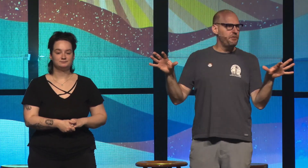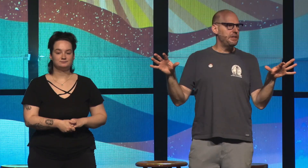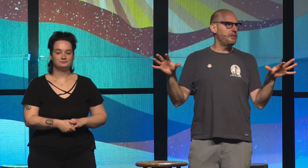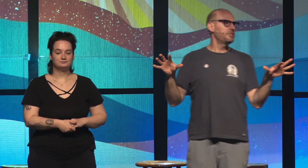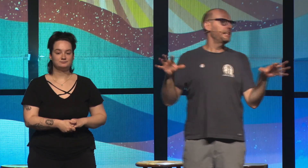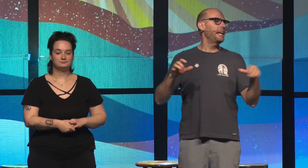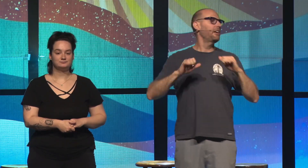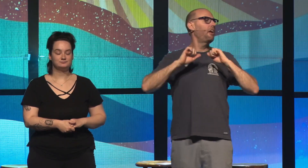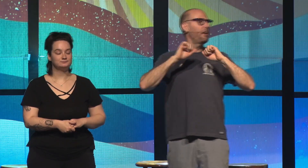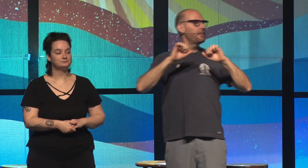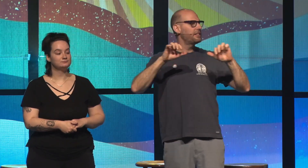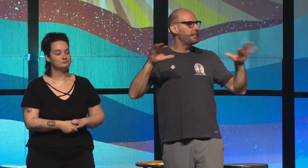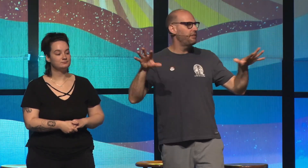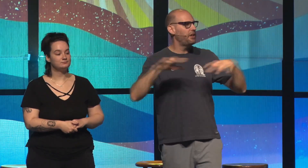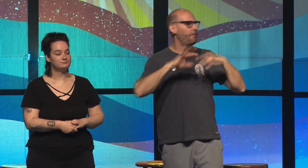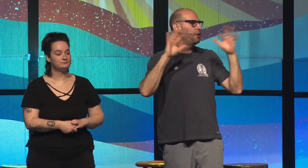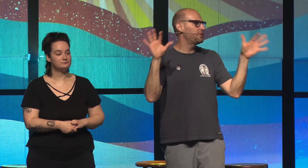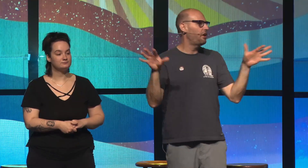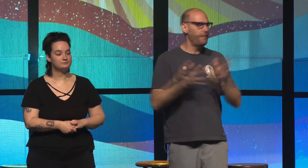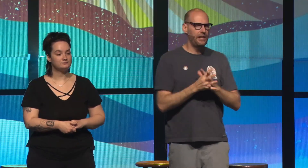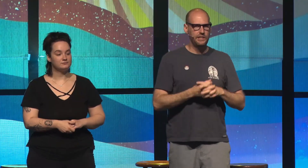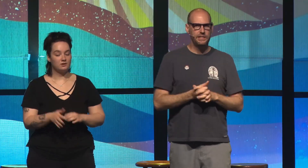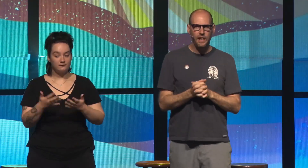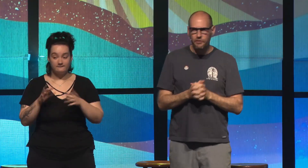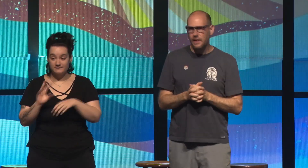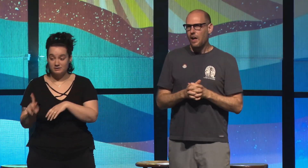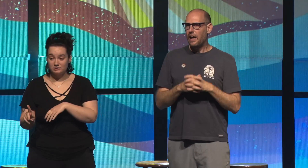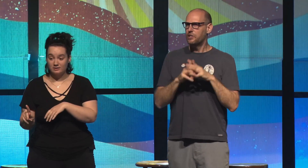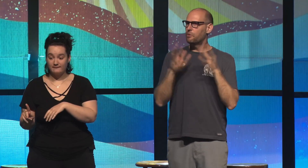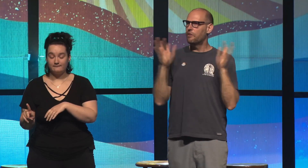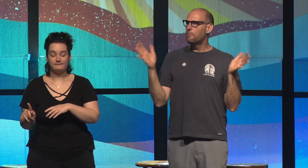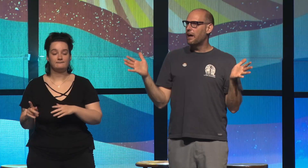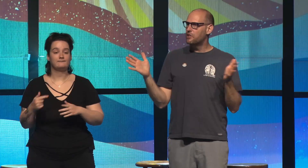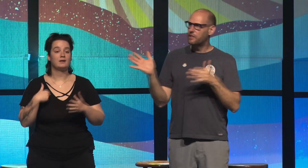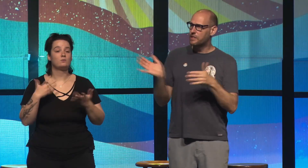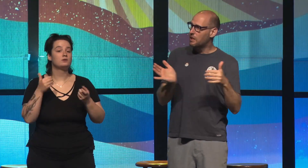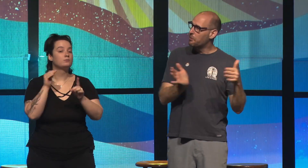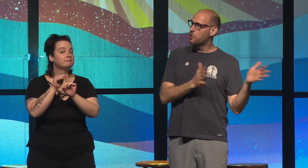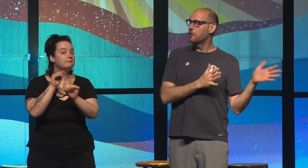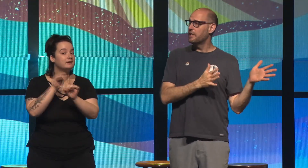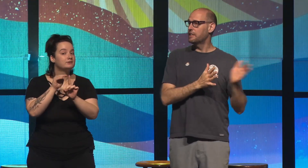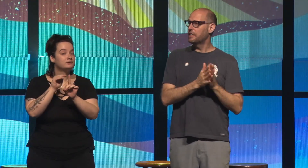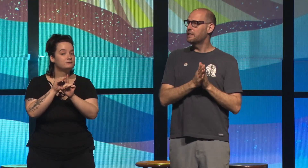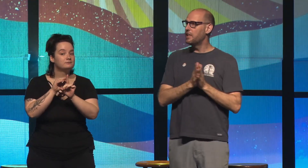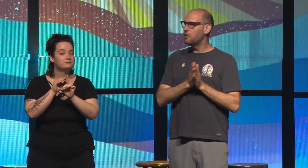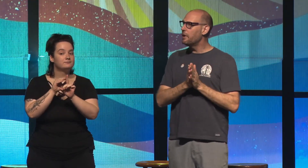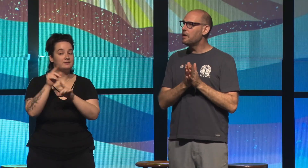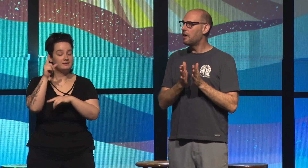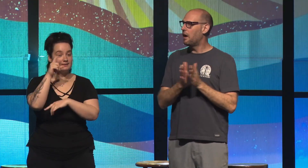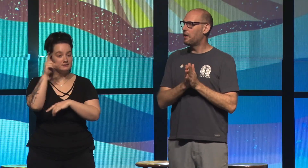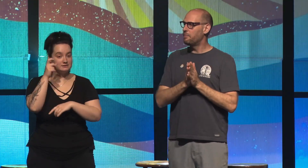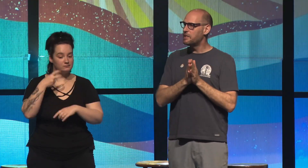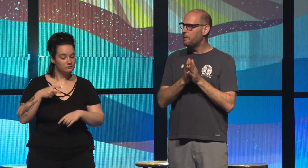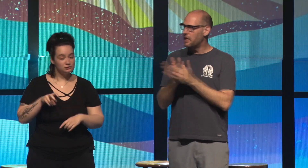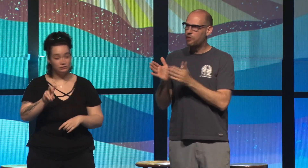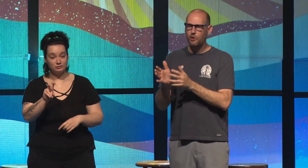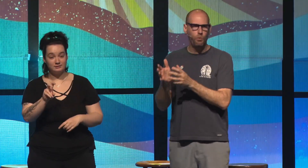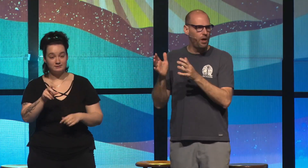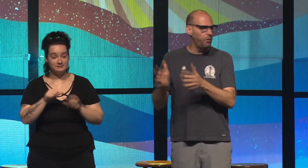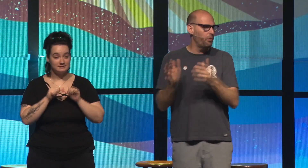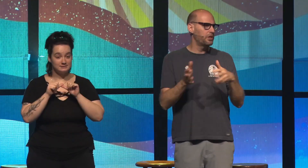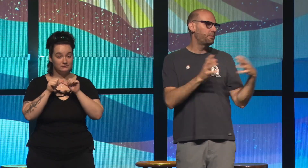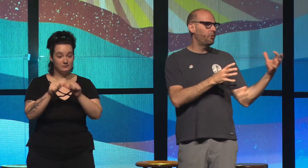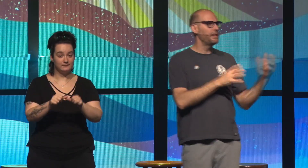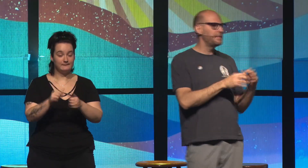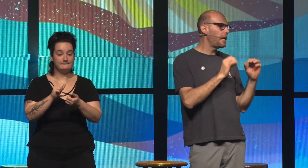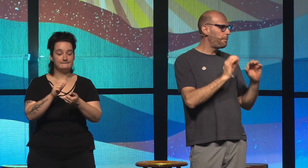you're finishing filling out those Connect cards, the giving envelopes, all that good stuff, I just want to remind you that the summer journey is continuing. Peacemaking